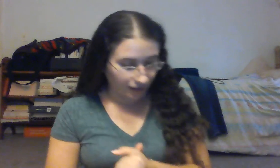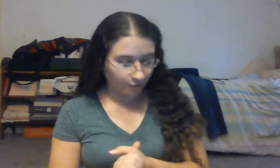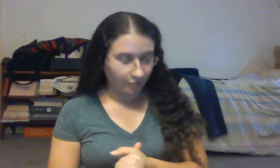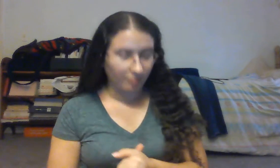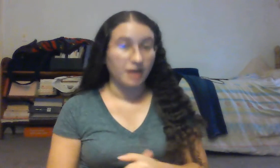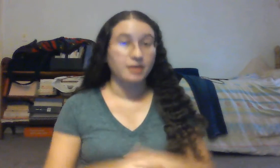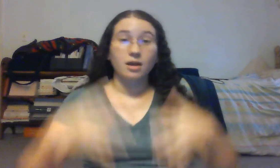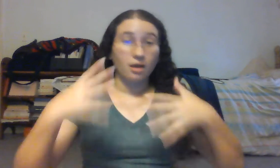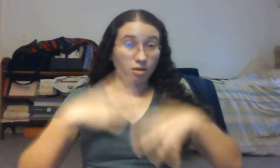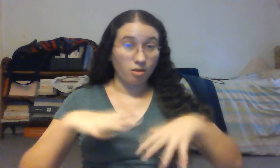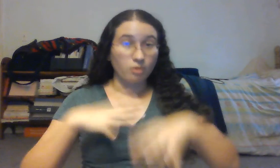him buy.